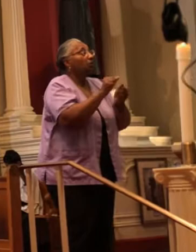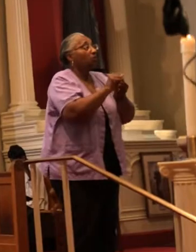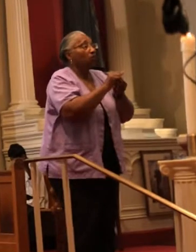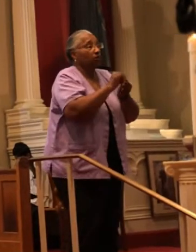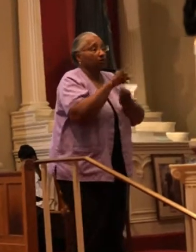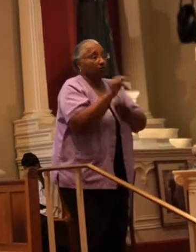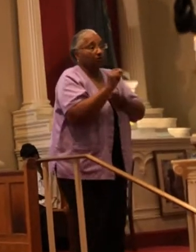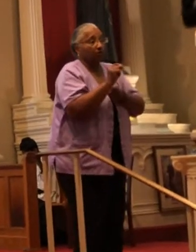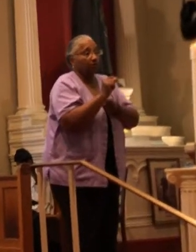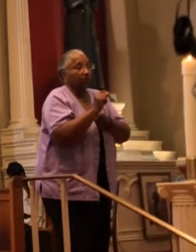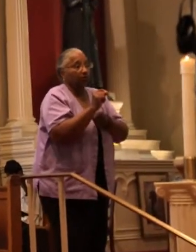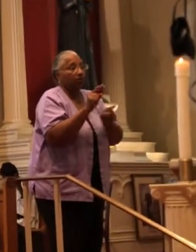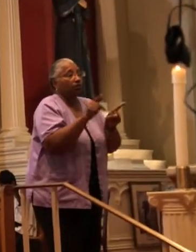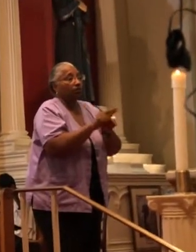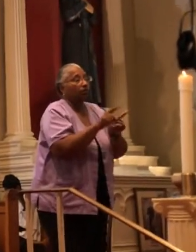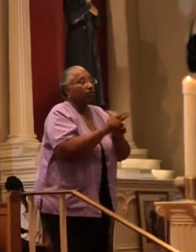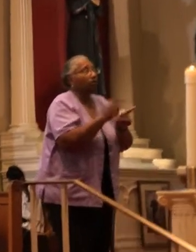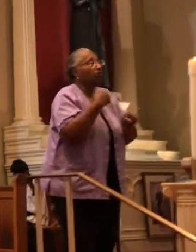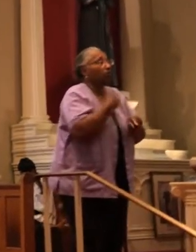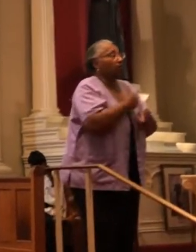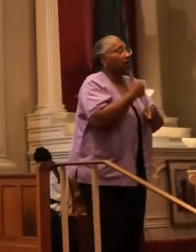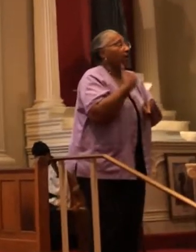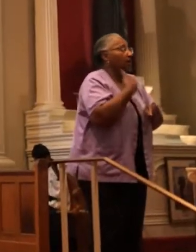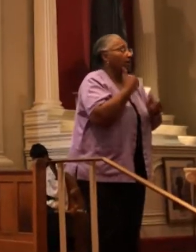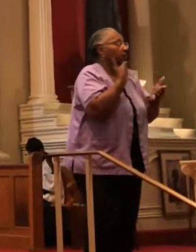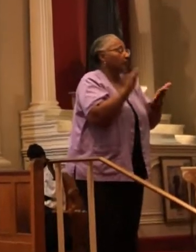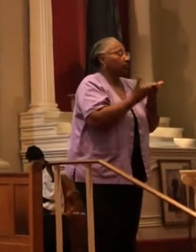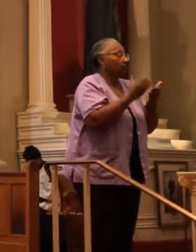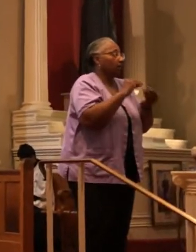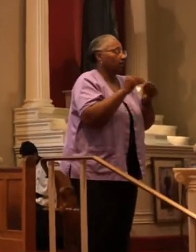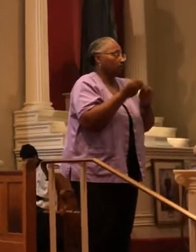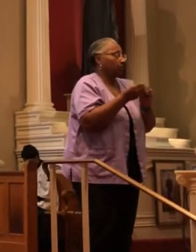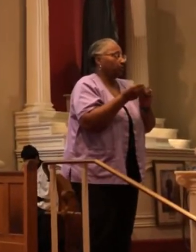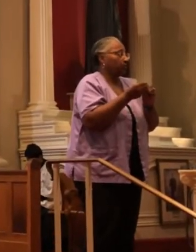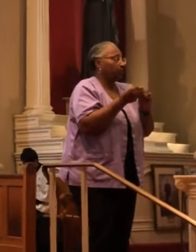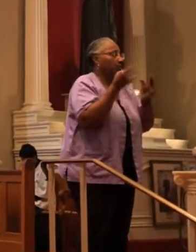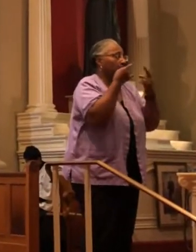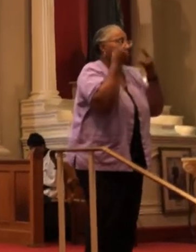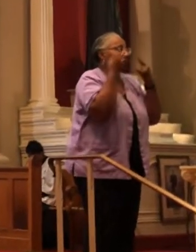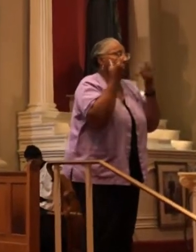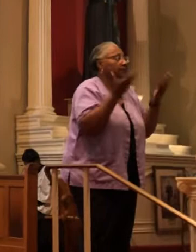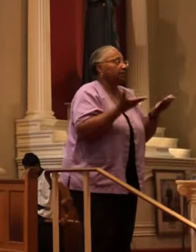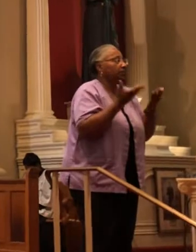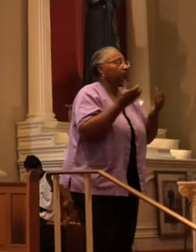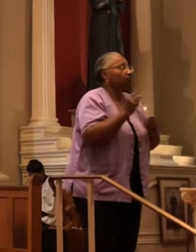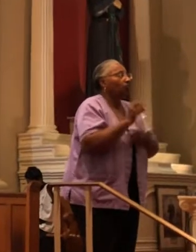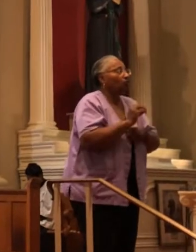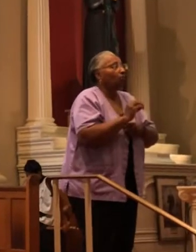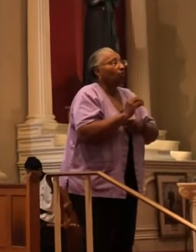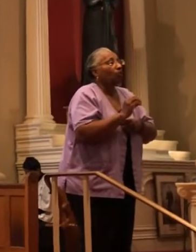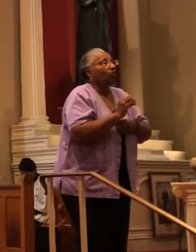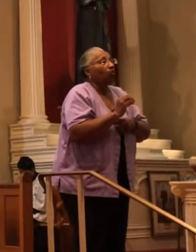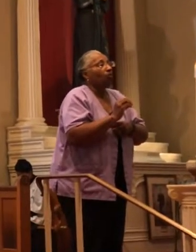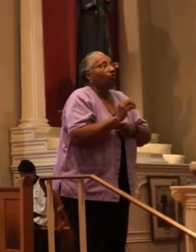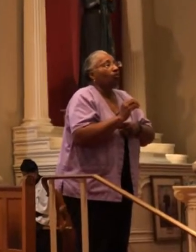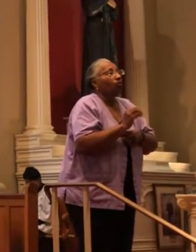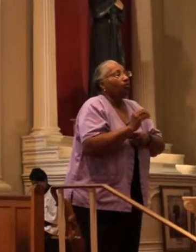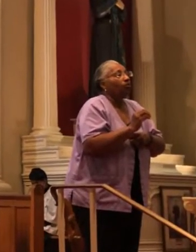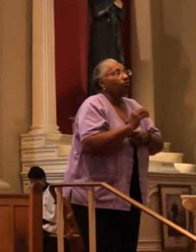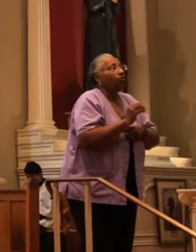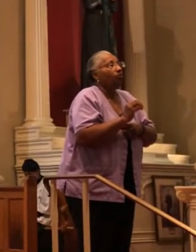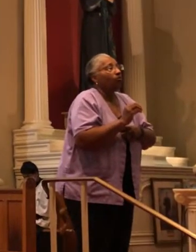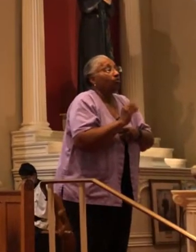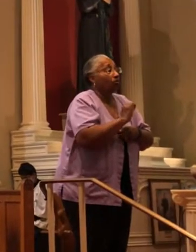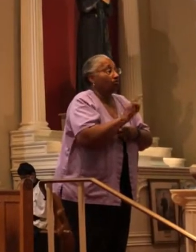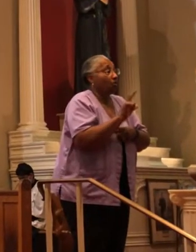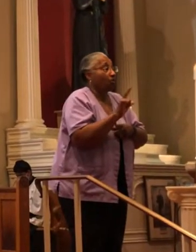that. And we have a good supply of masks, so the intention is that